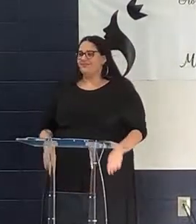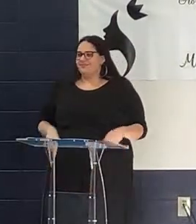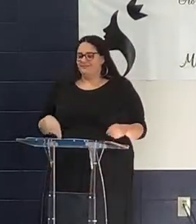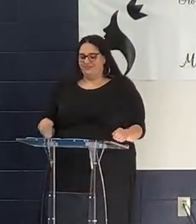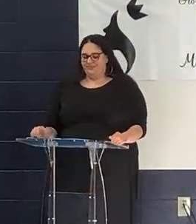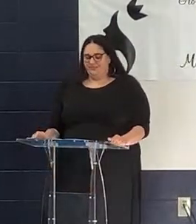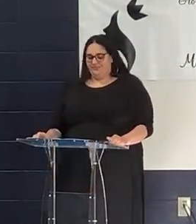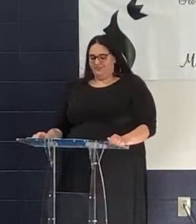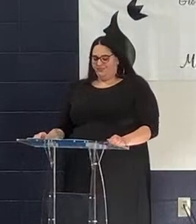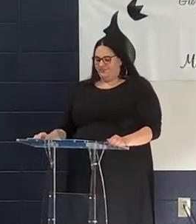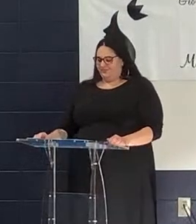Rusia